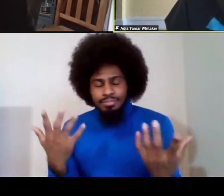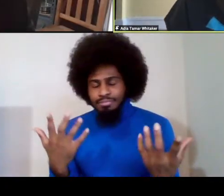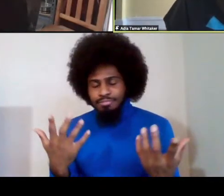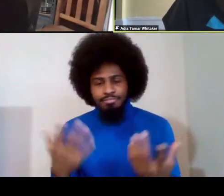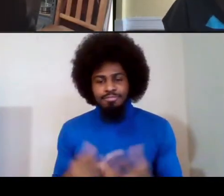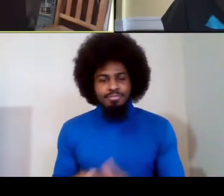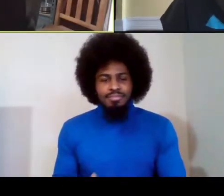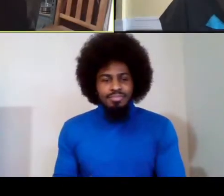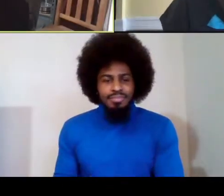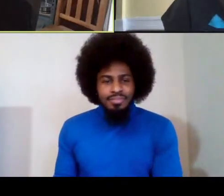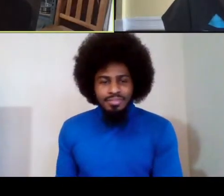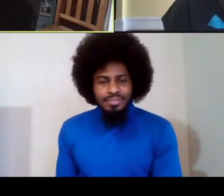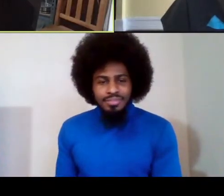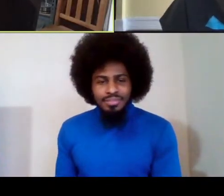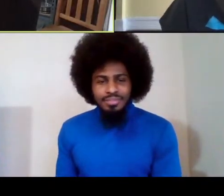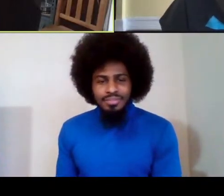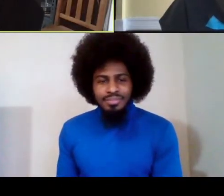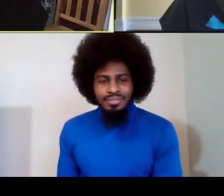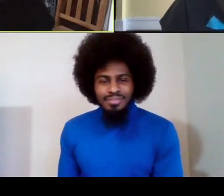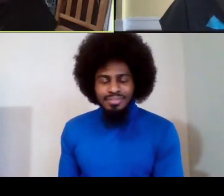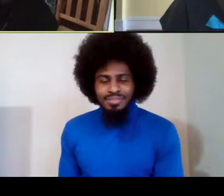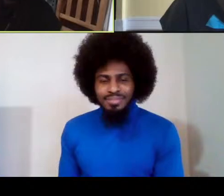I love them dearly. I love all of them dearly.